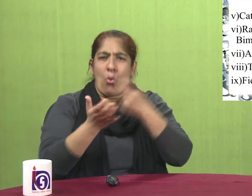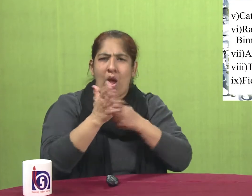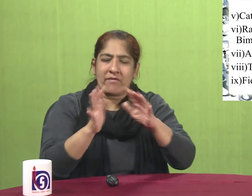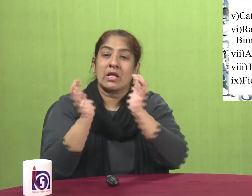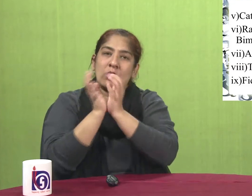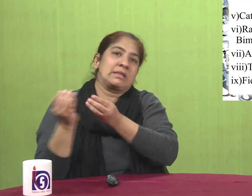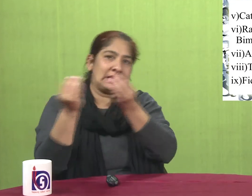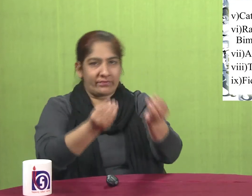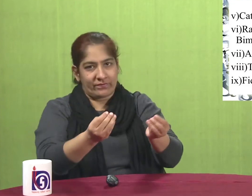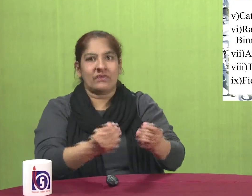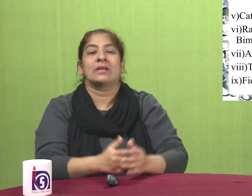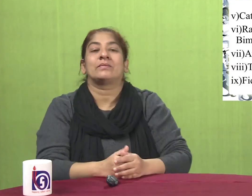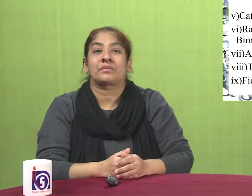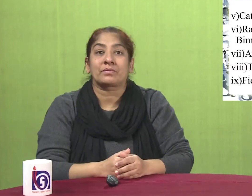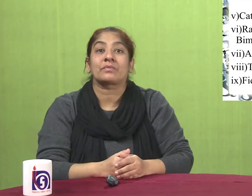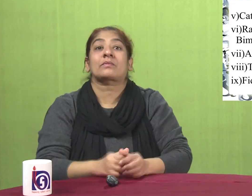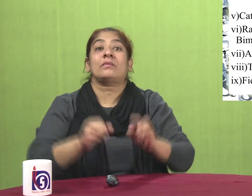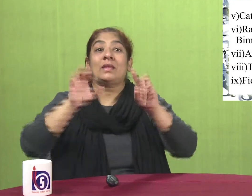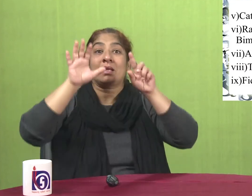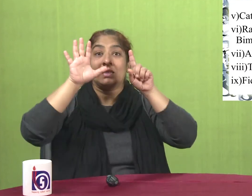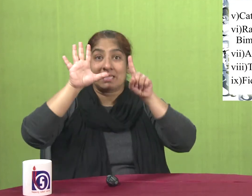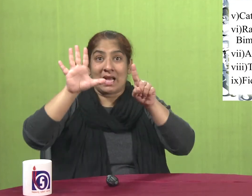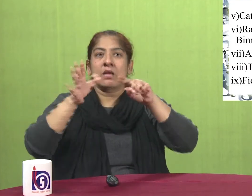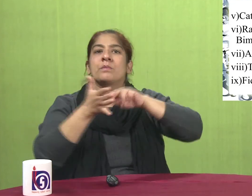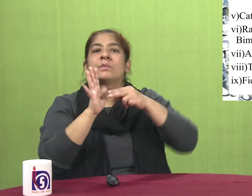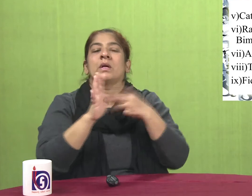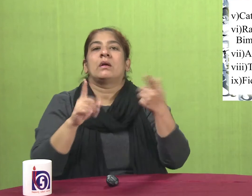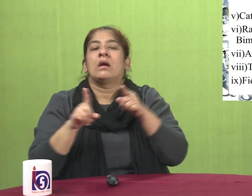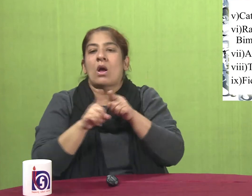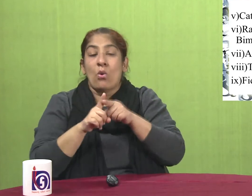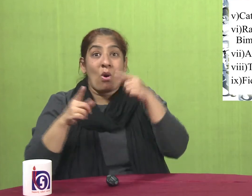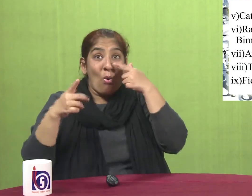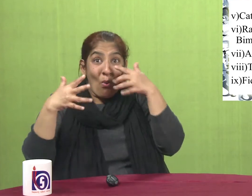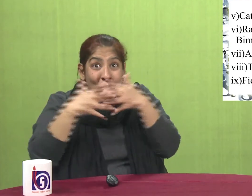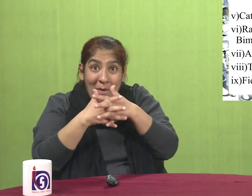there are insurance for them also. Then is